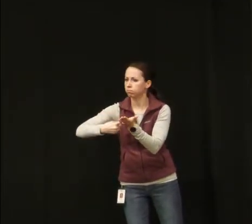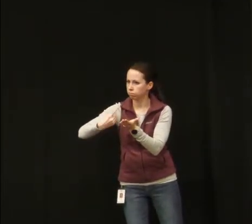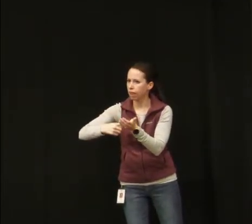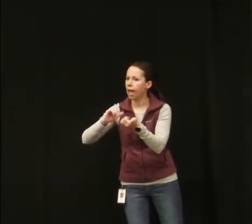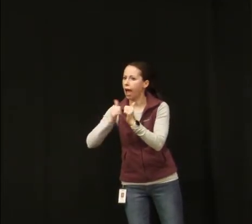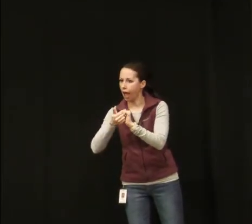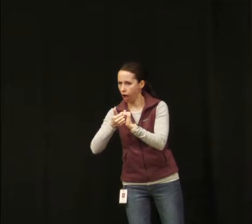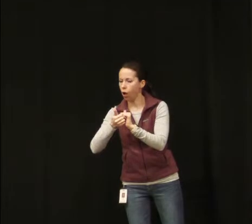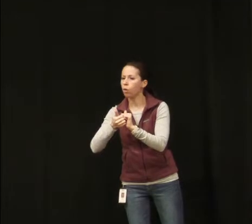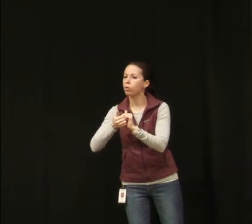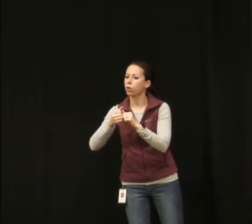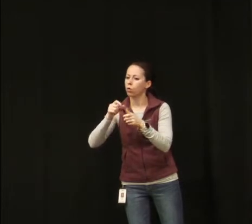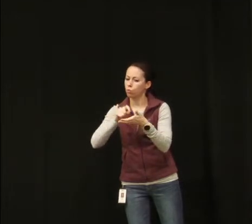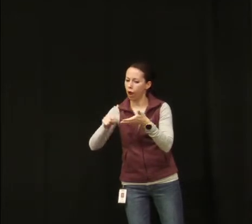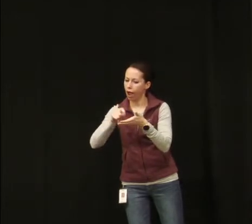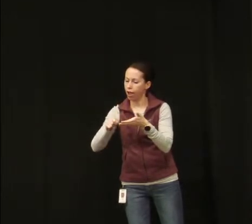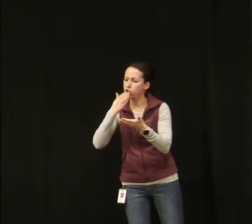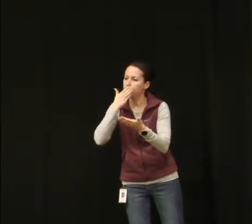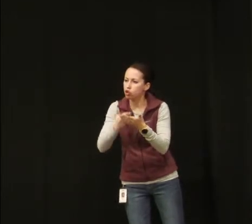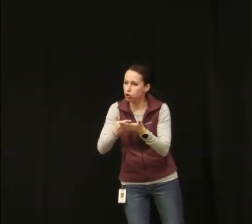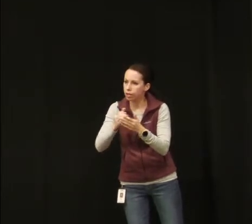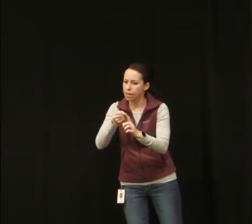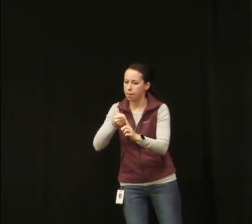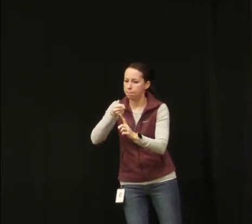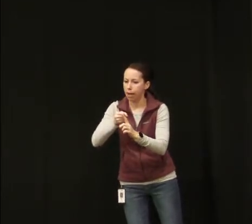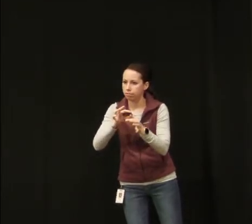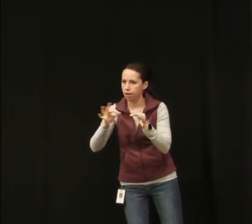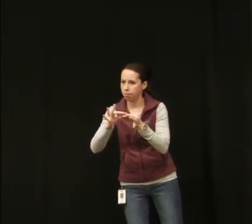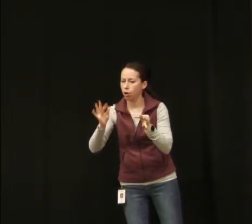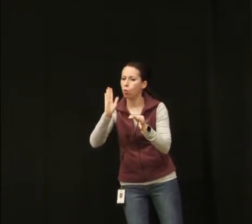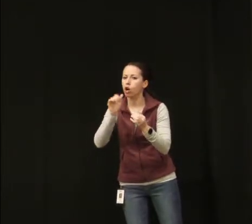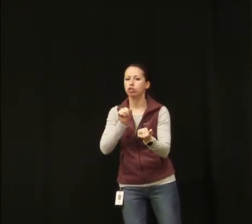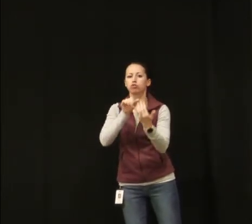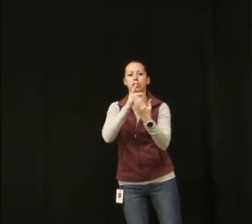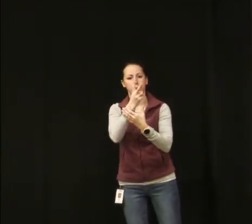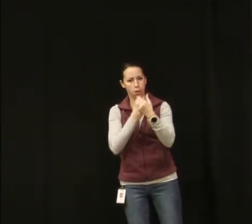revisit some impact statements that kind of address both,